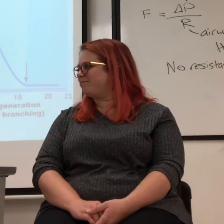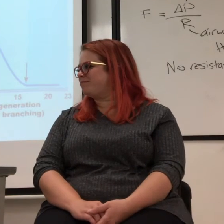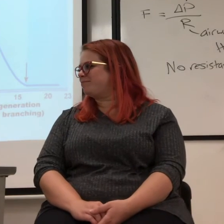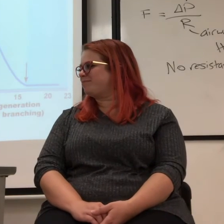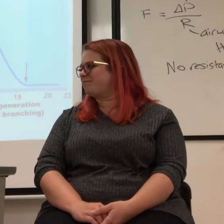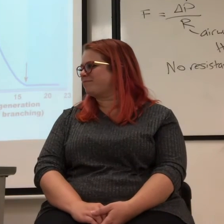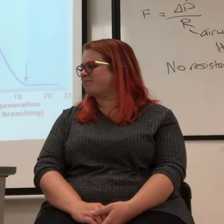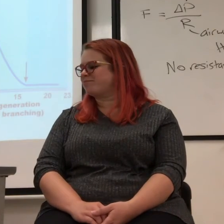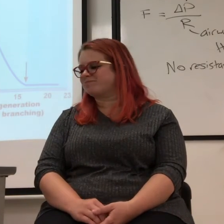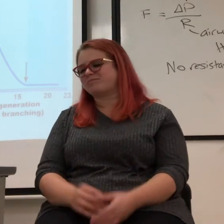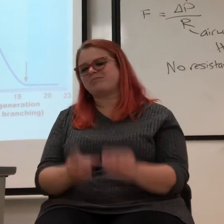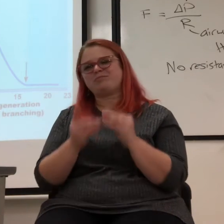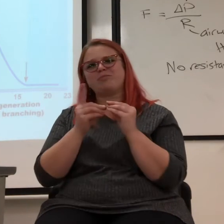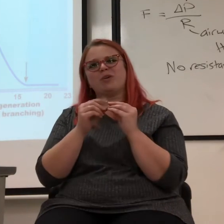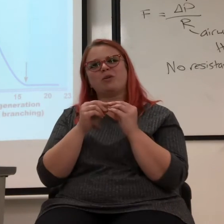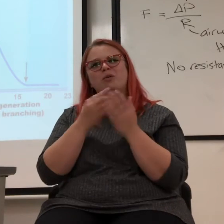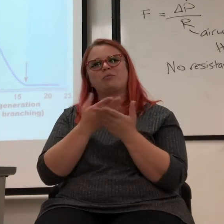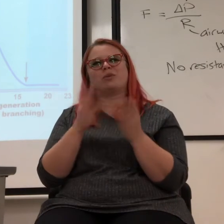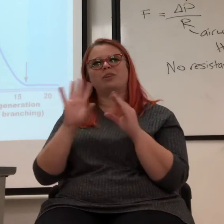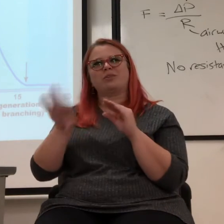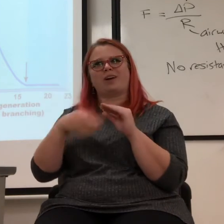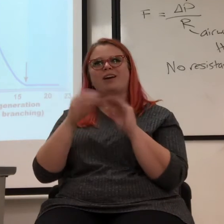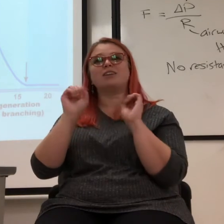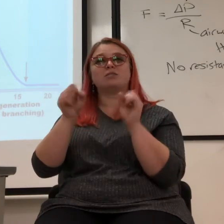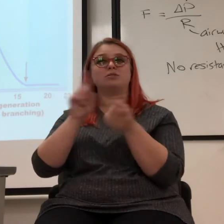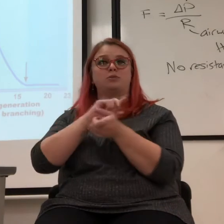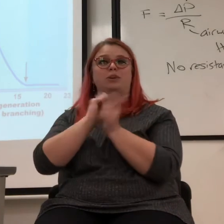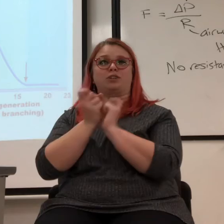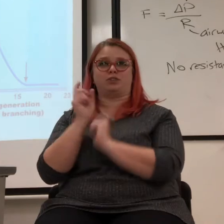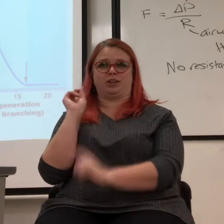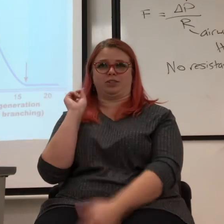Well, I guess one more thing to add is you could change this.